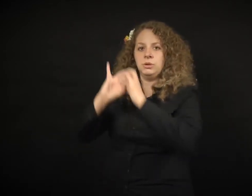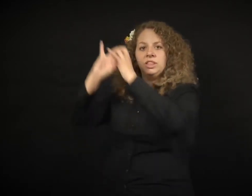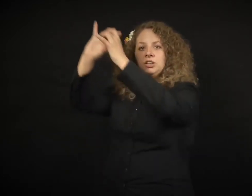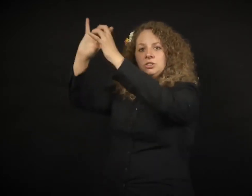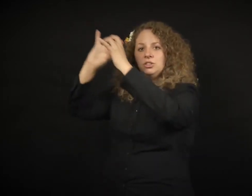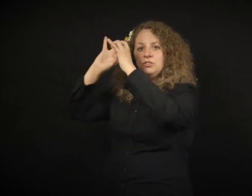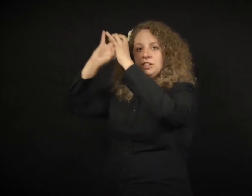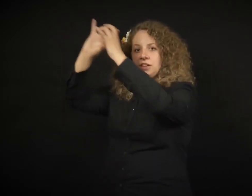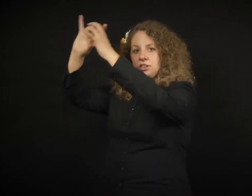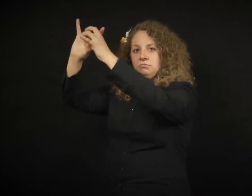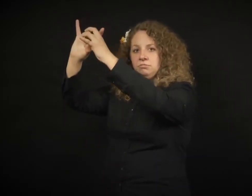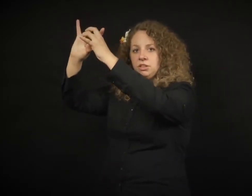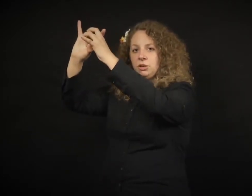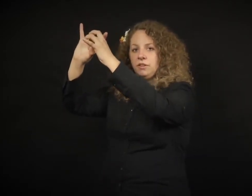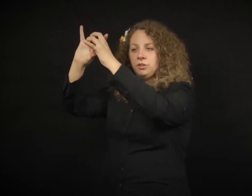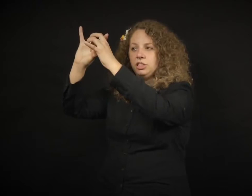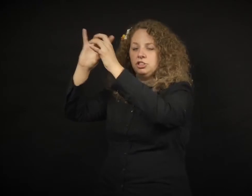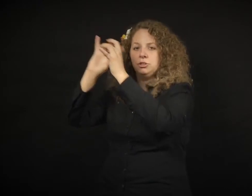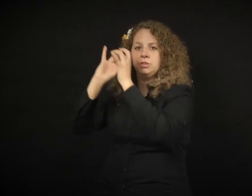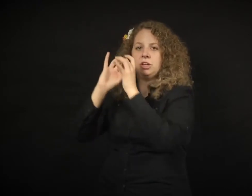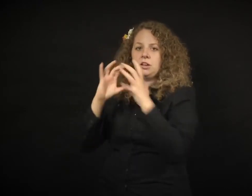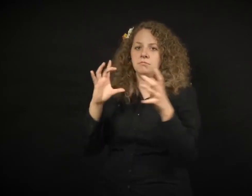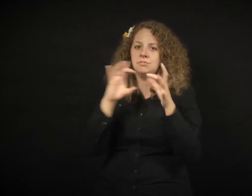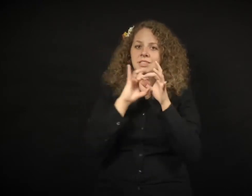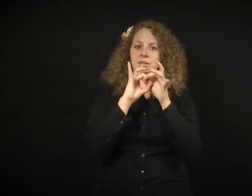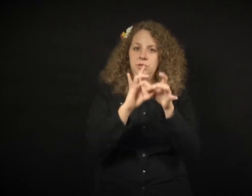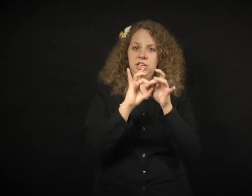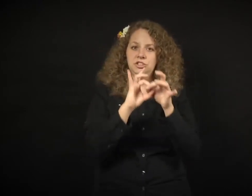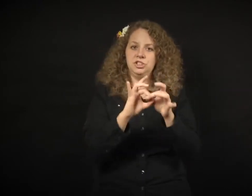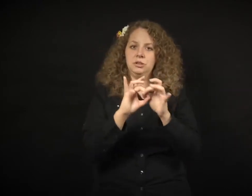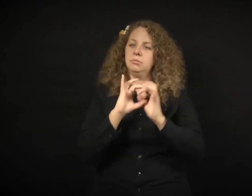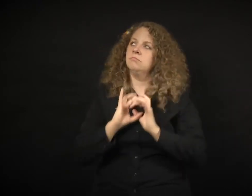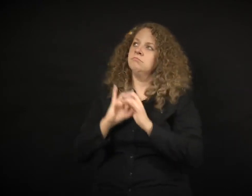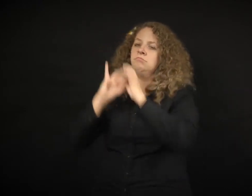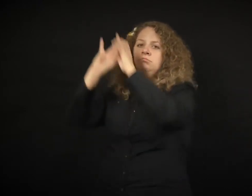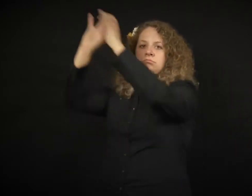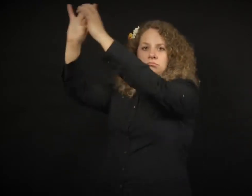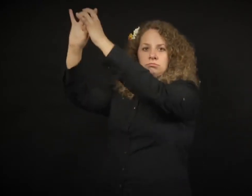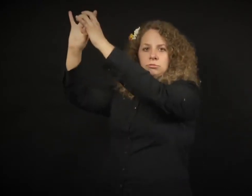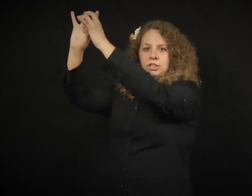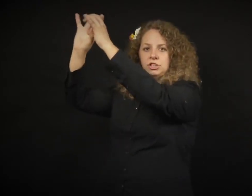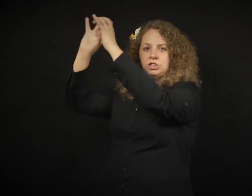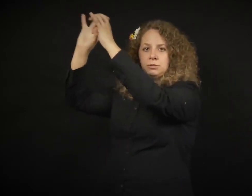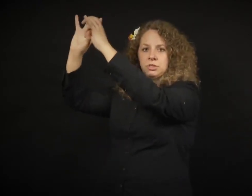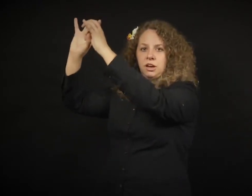that your sins are forgiven, that you have a relationship with God. The sign relationship. Relationship to God.